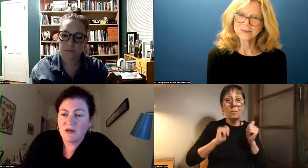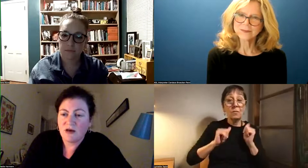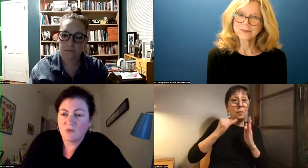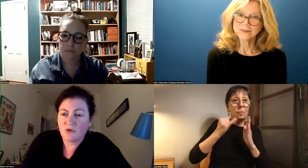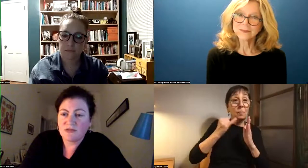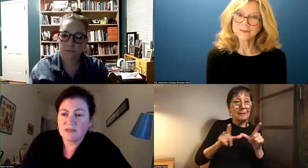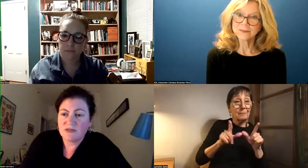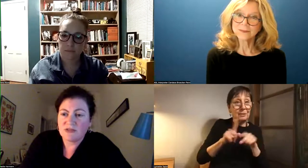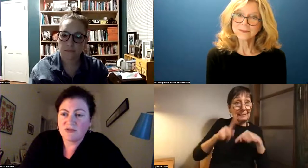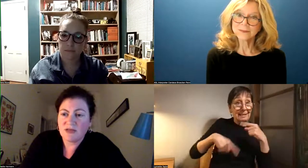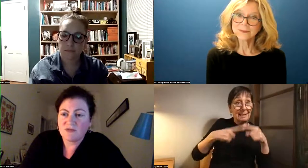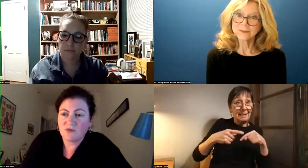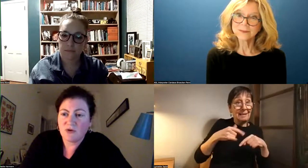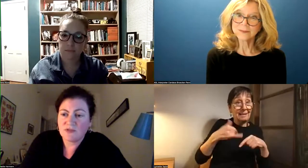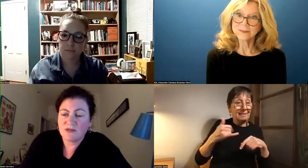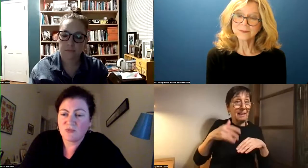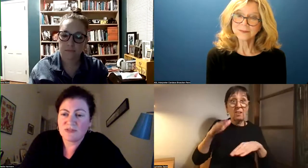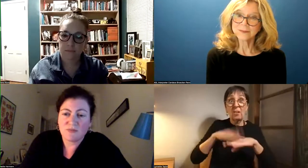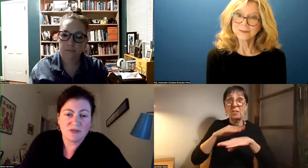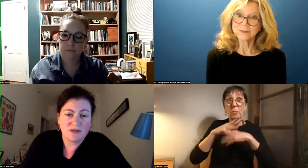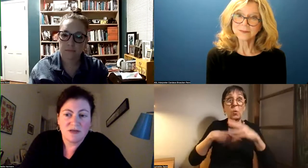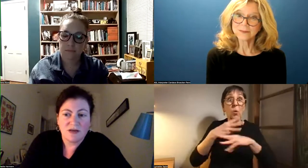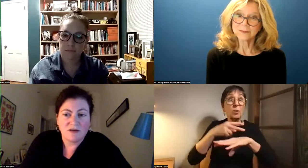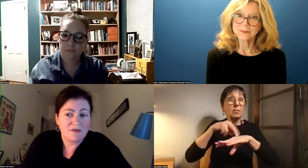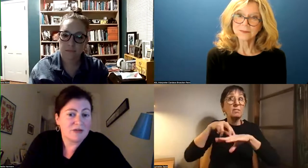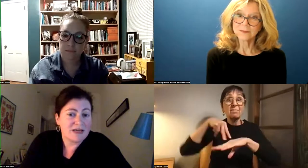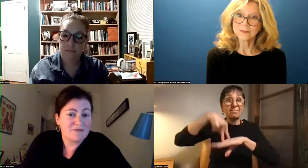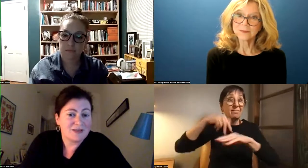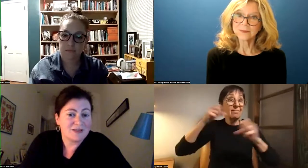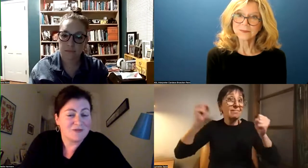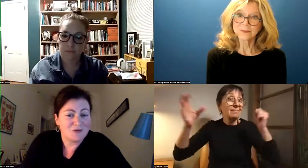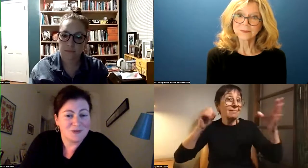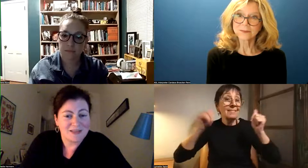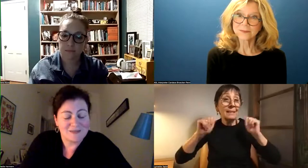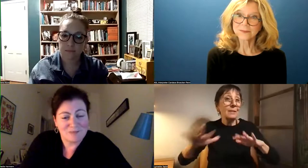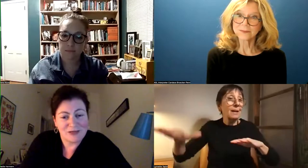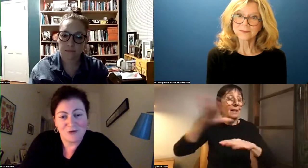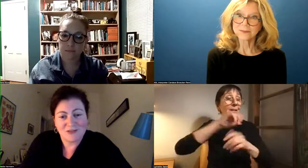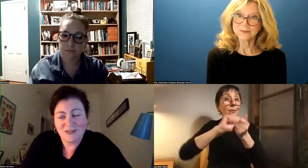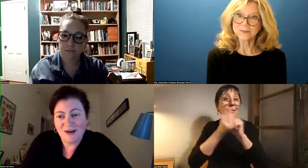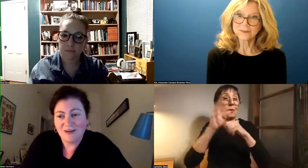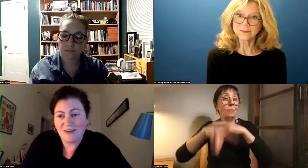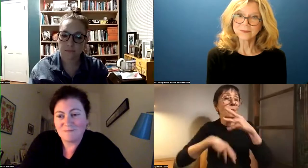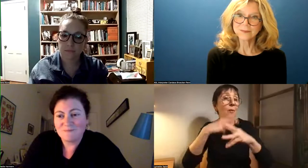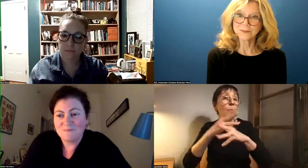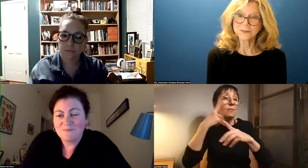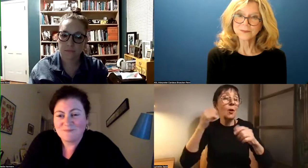language on world stages transformed the perception of every deaf individual? That's a big question